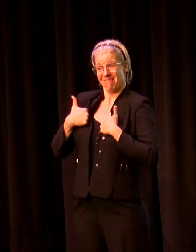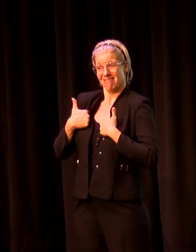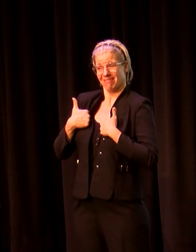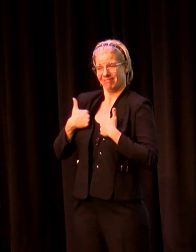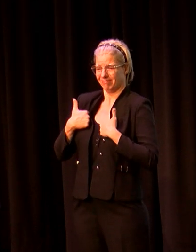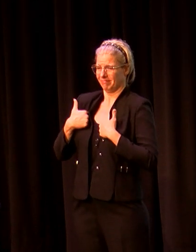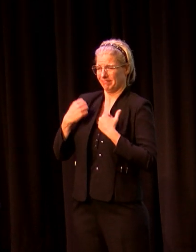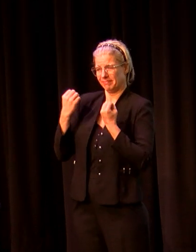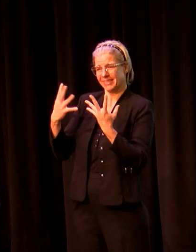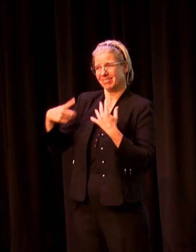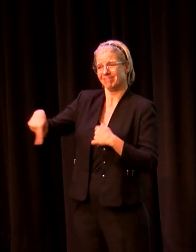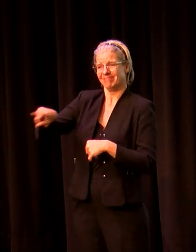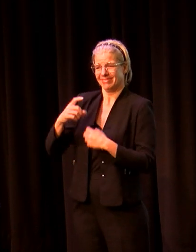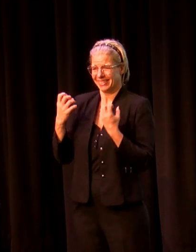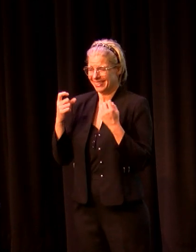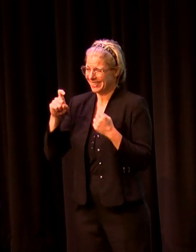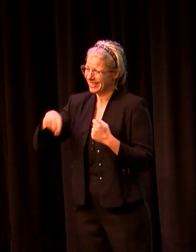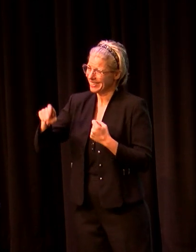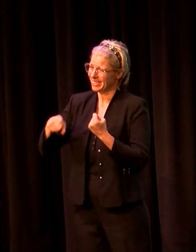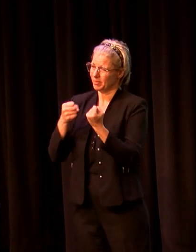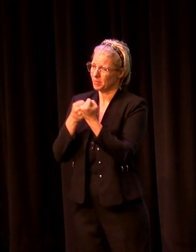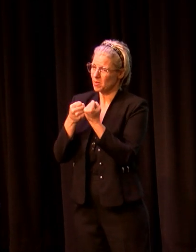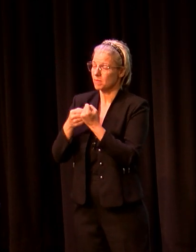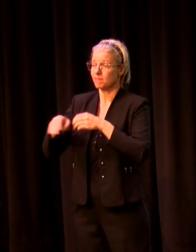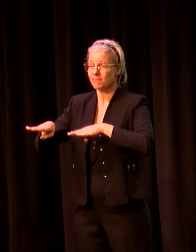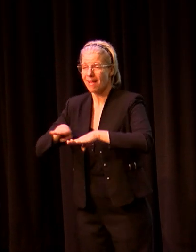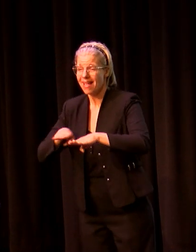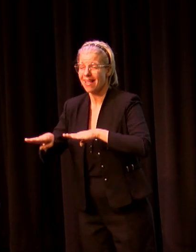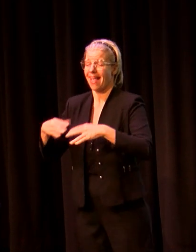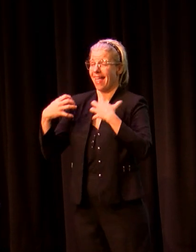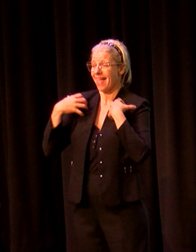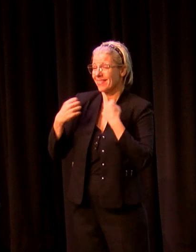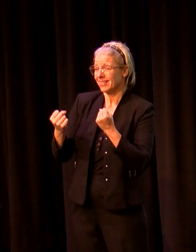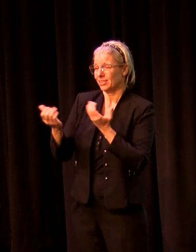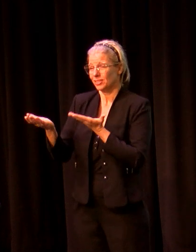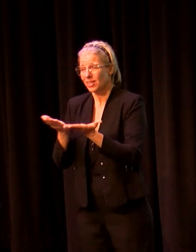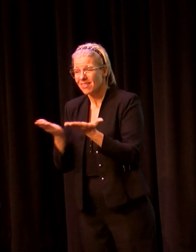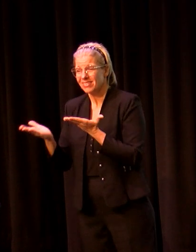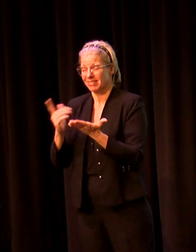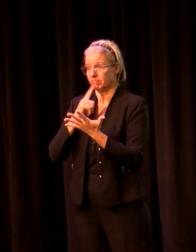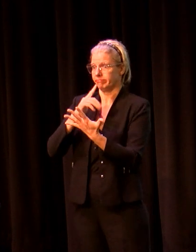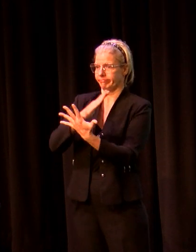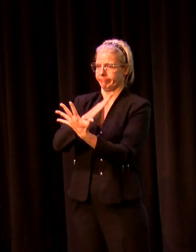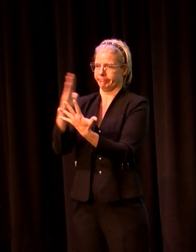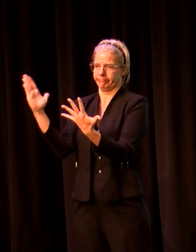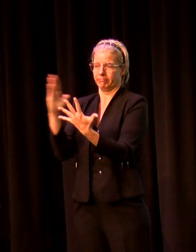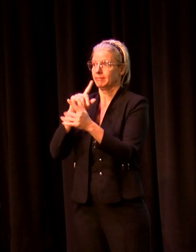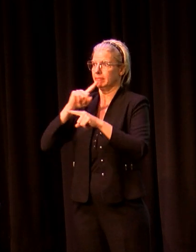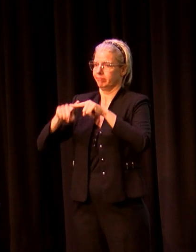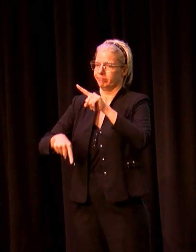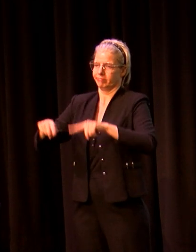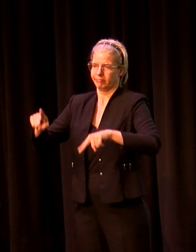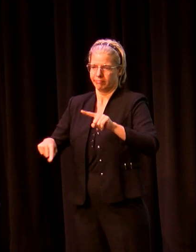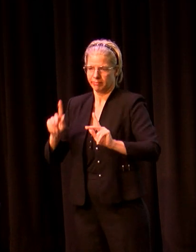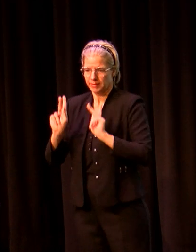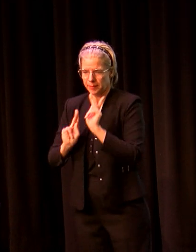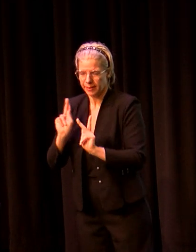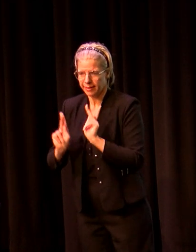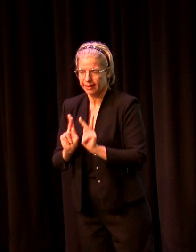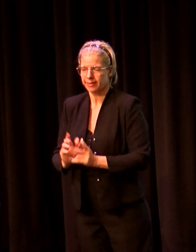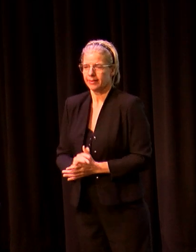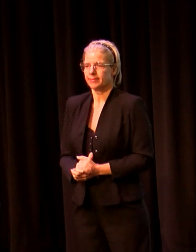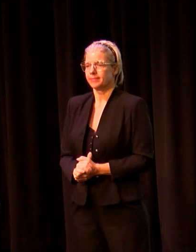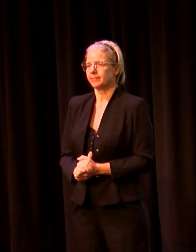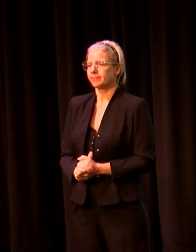DHS support for behavioral health services for a broad range of people who are in the home insecurity